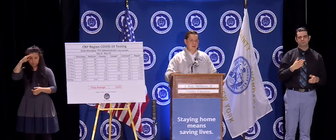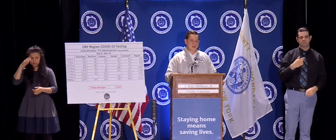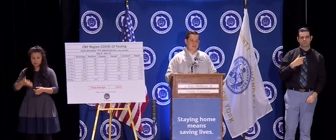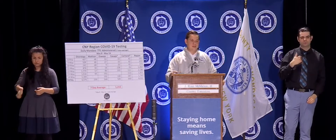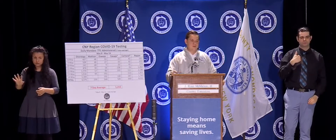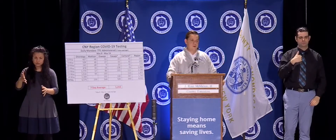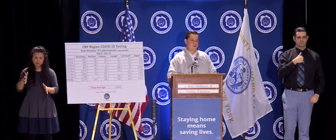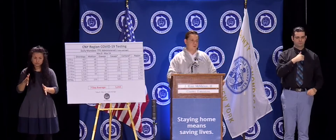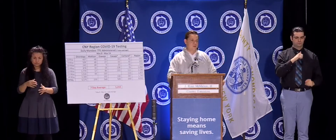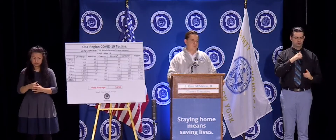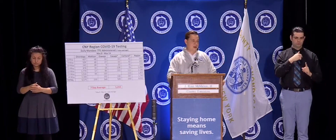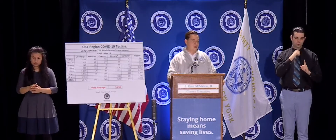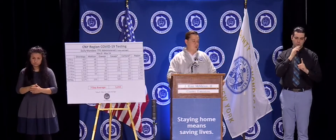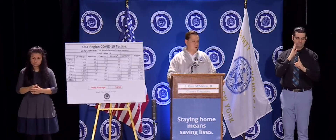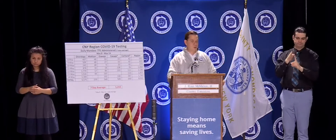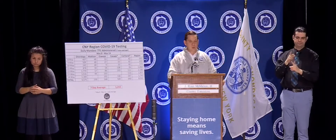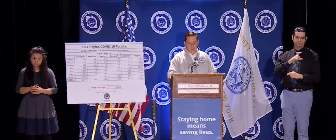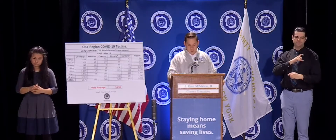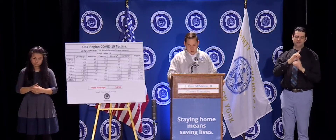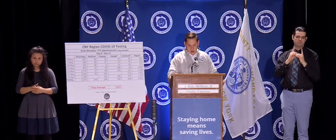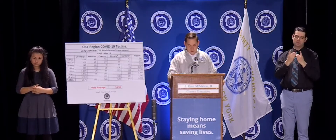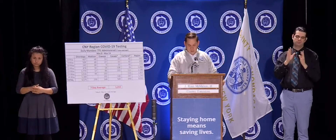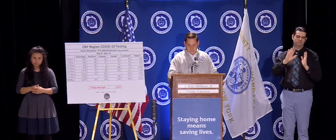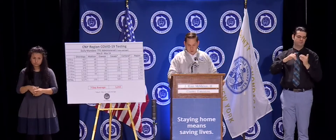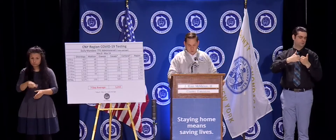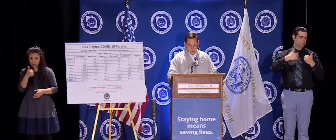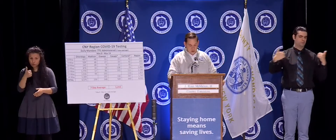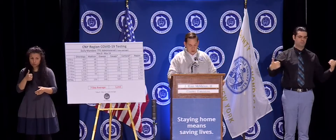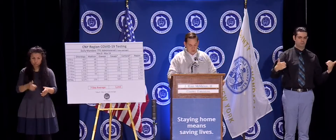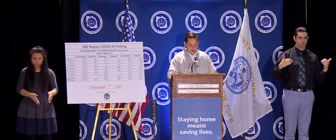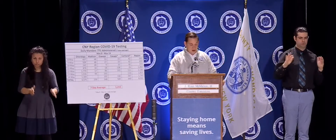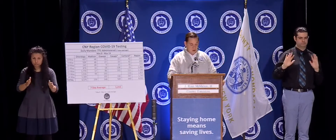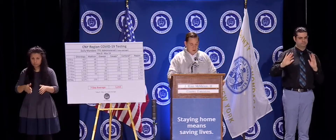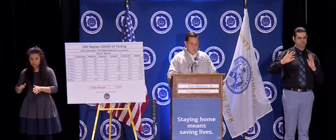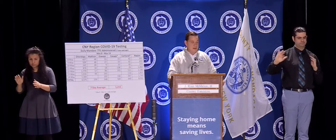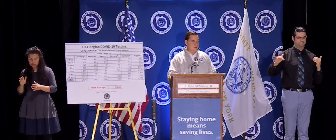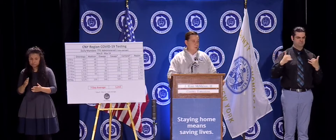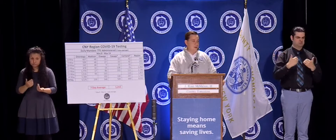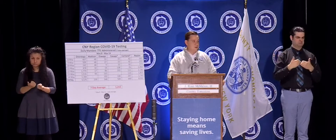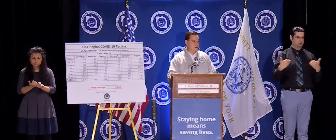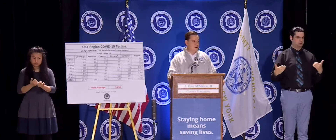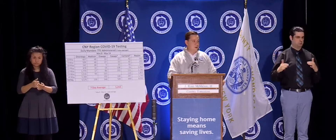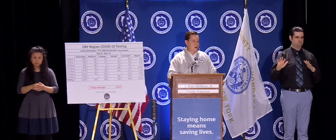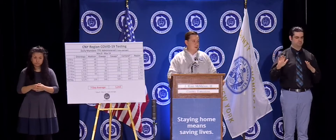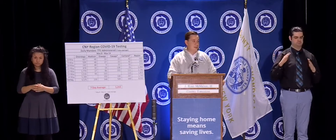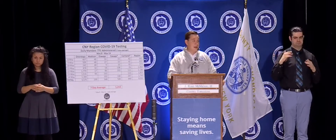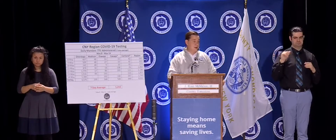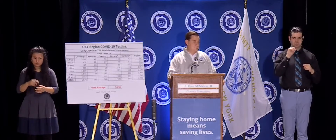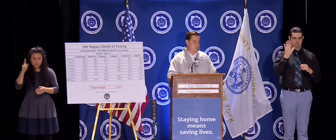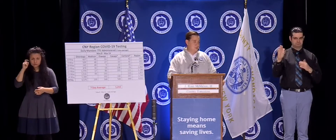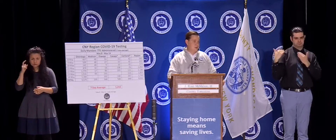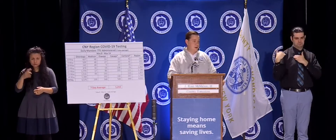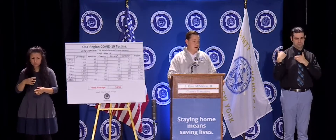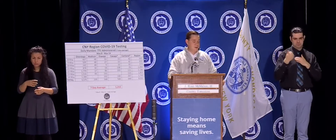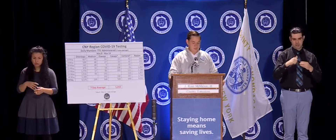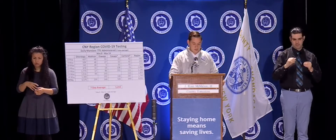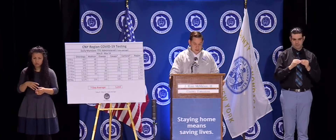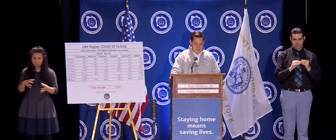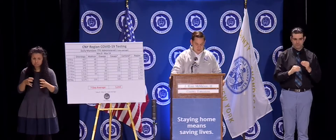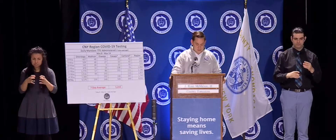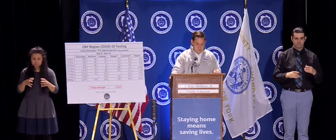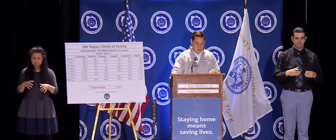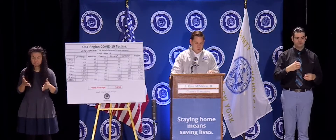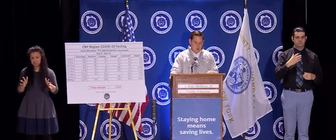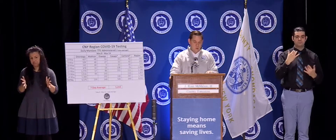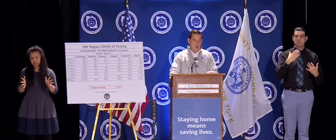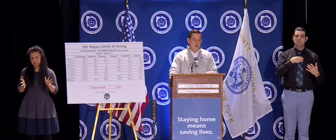department. That's a different enforcement avenue. But we have not heard many complaints today.